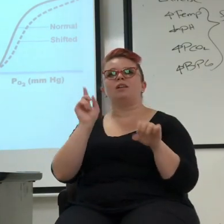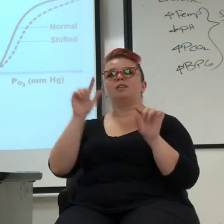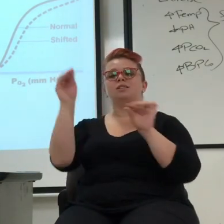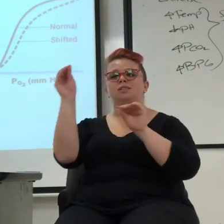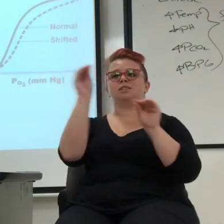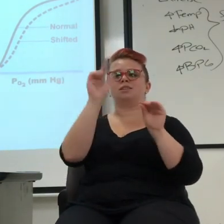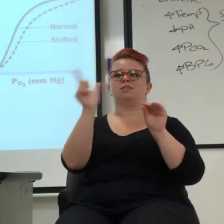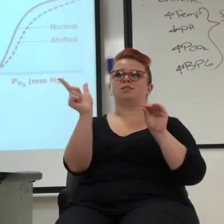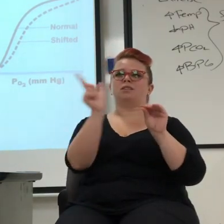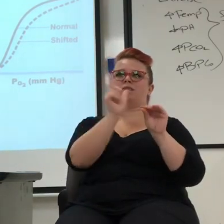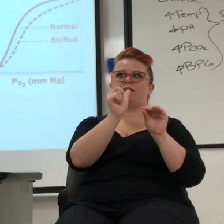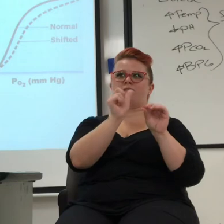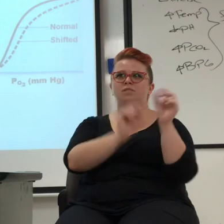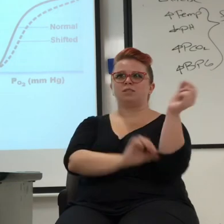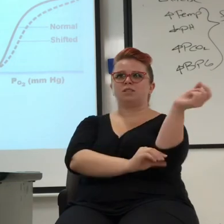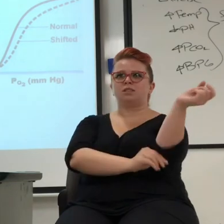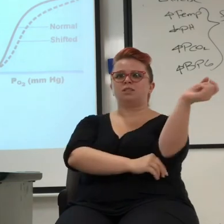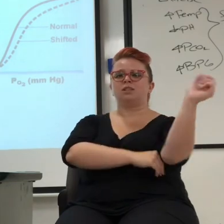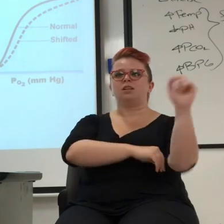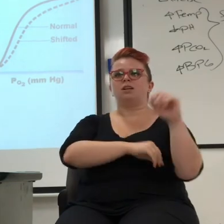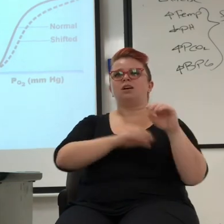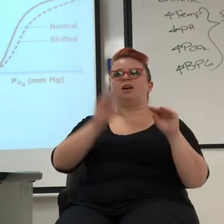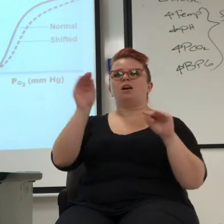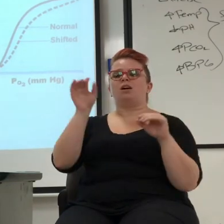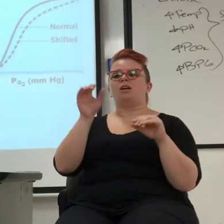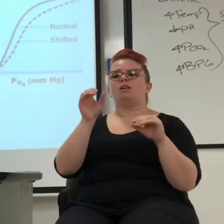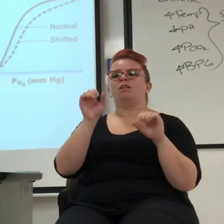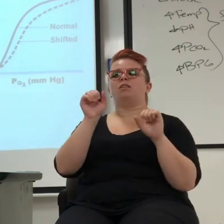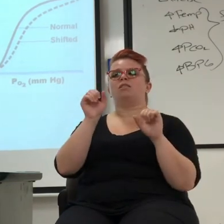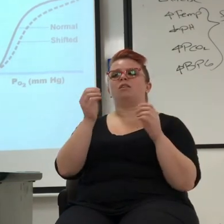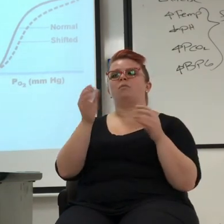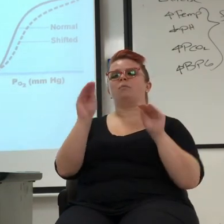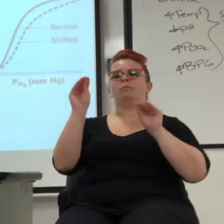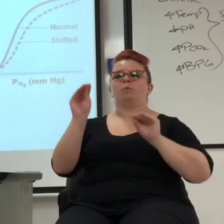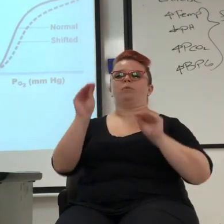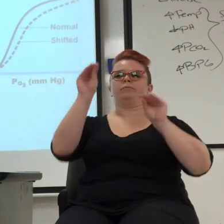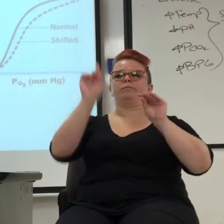shift, shifted, I guess, up and to the left.